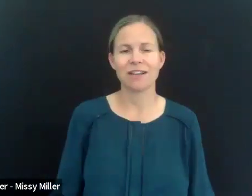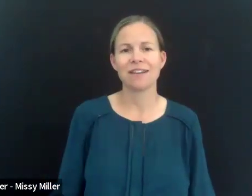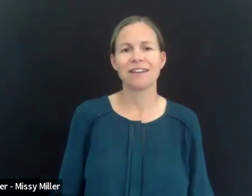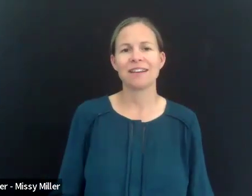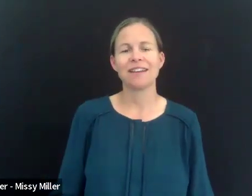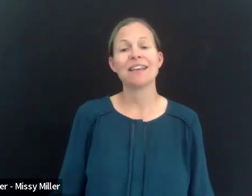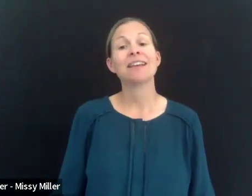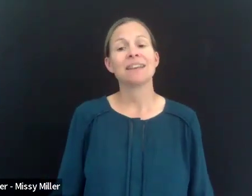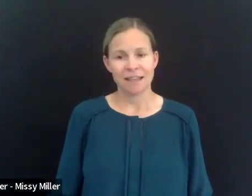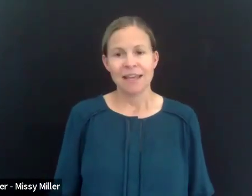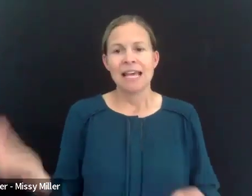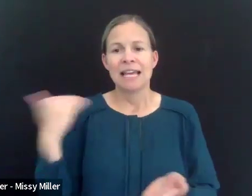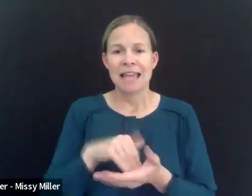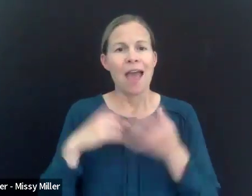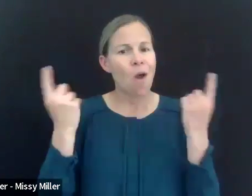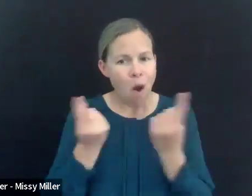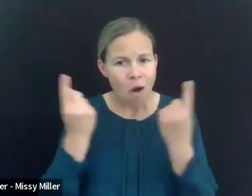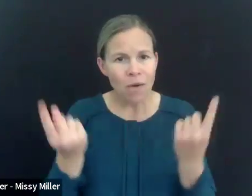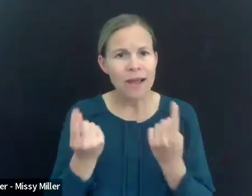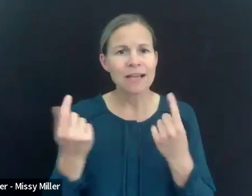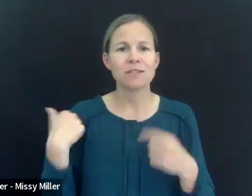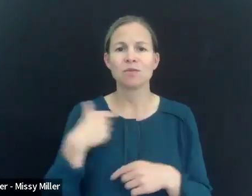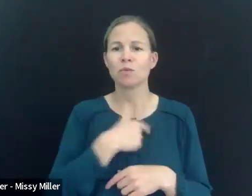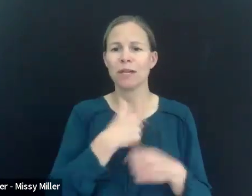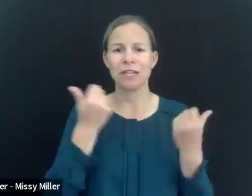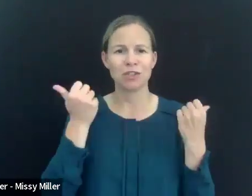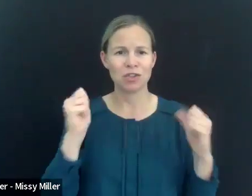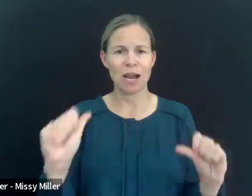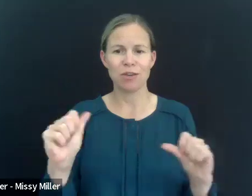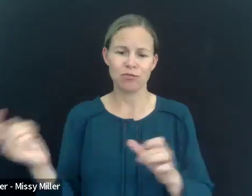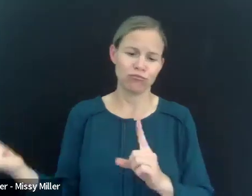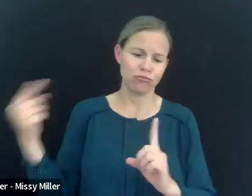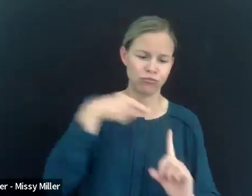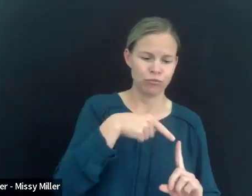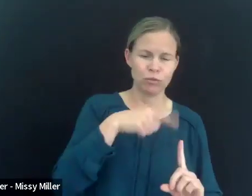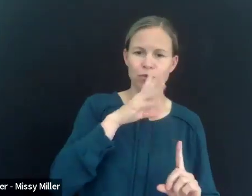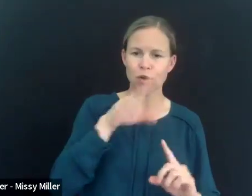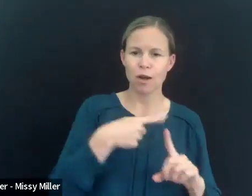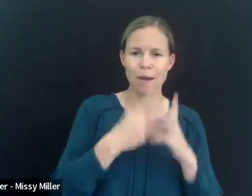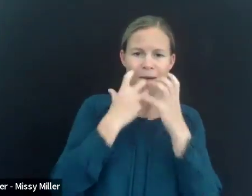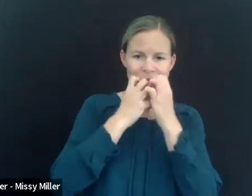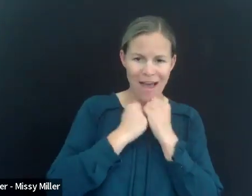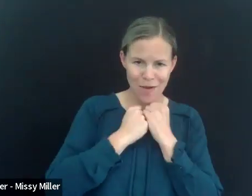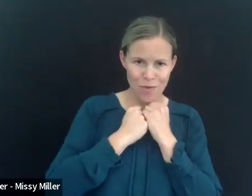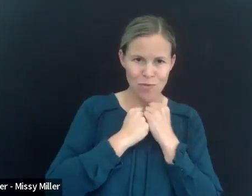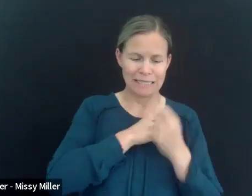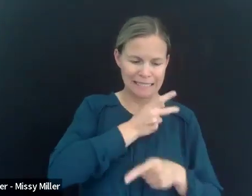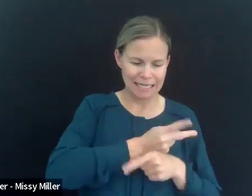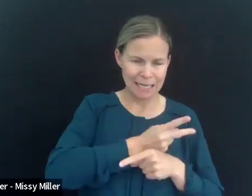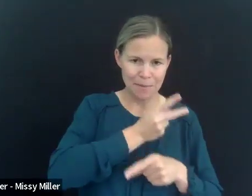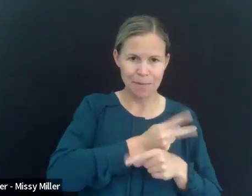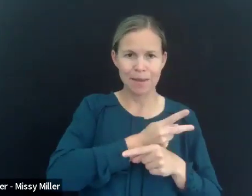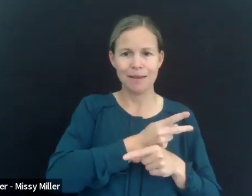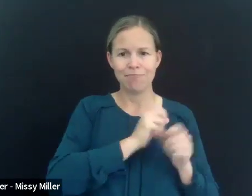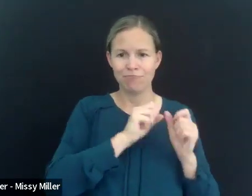do with Birth Center Equity, we always return to our values and seek to hold them, embody them,